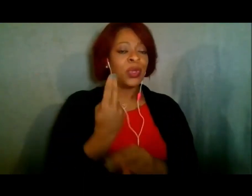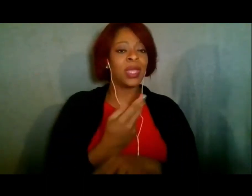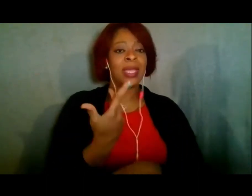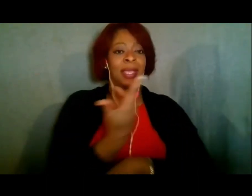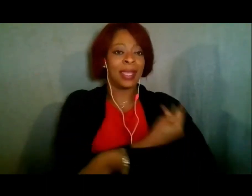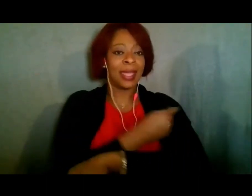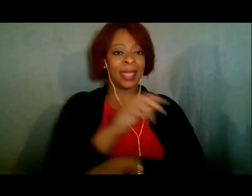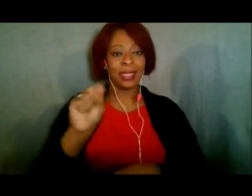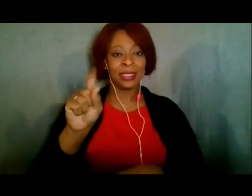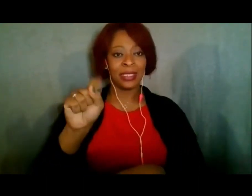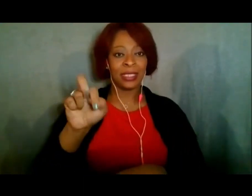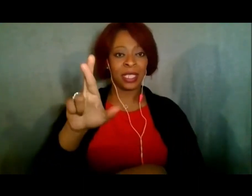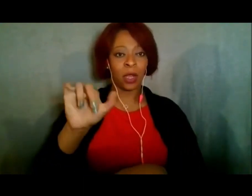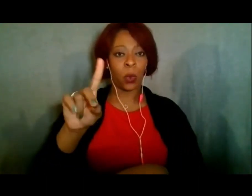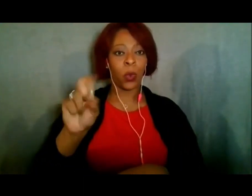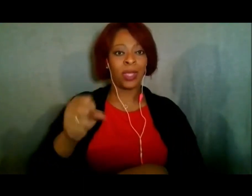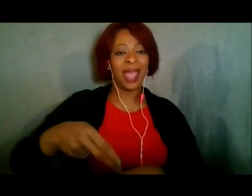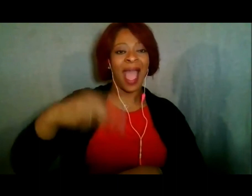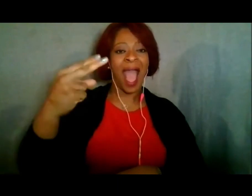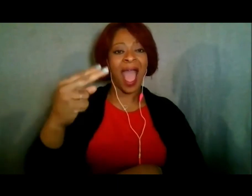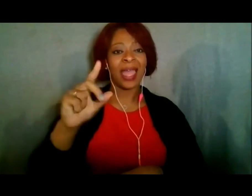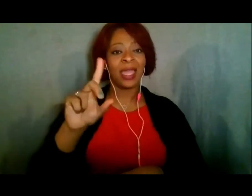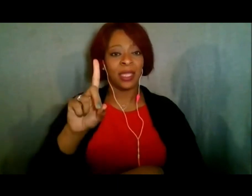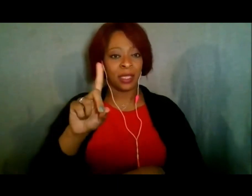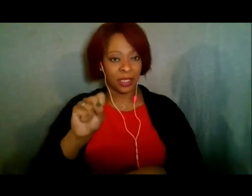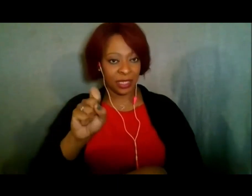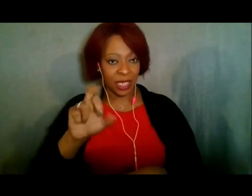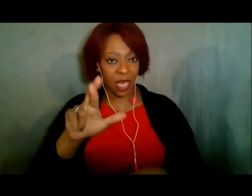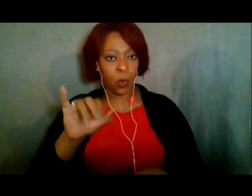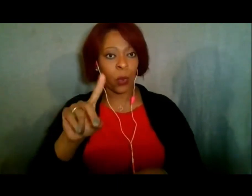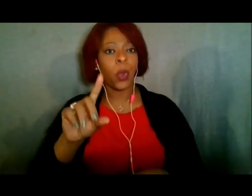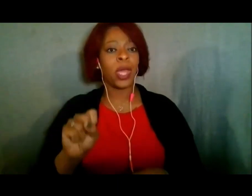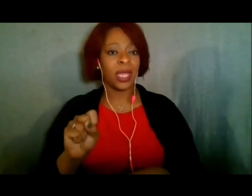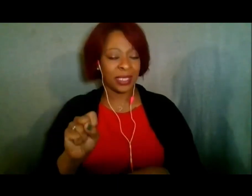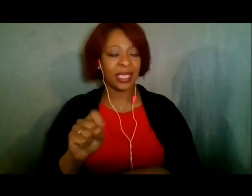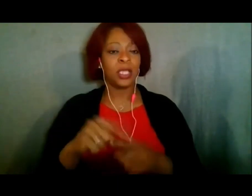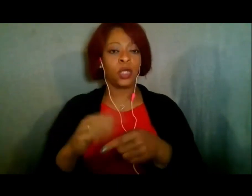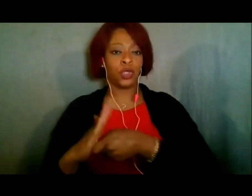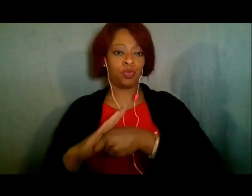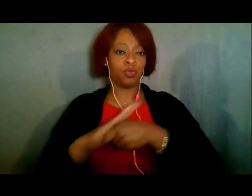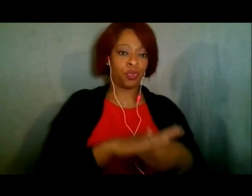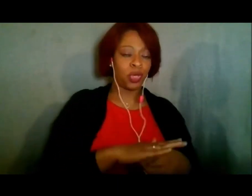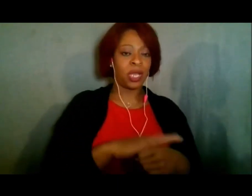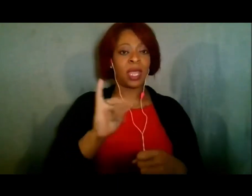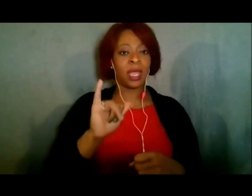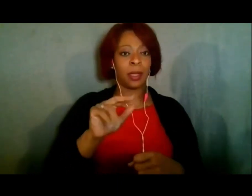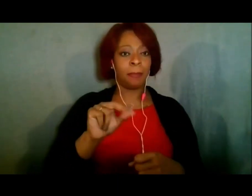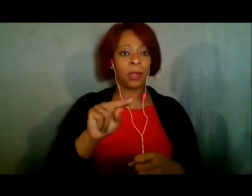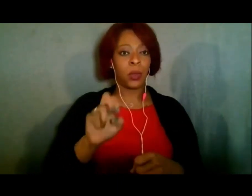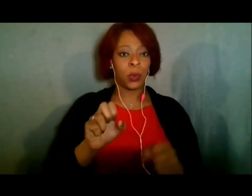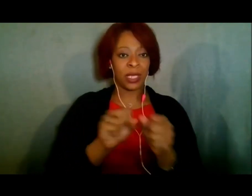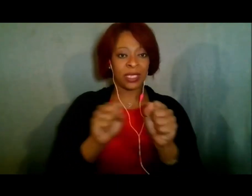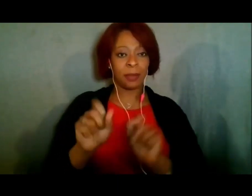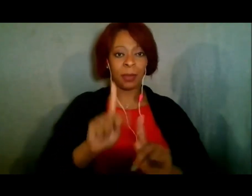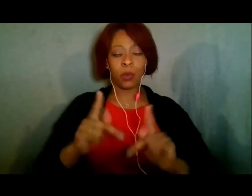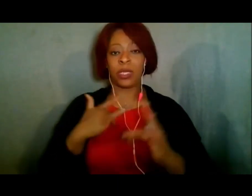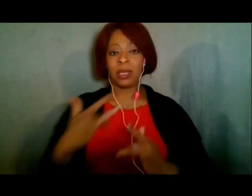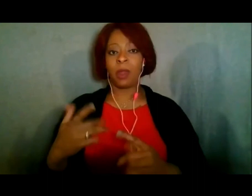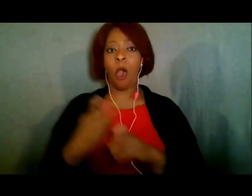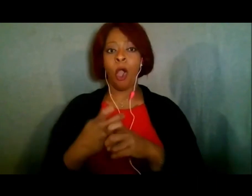high doses, to suppress the immune system in people who are having trouble breathing.